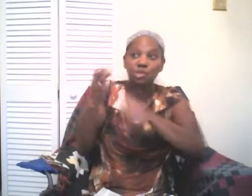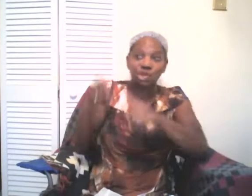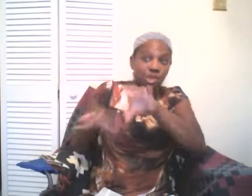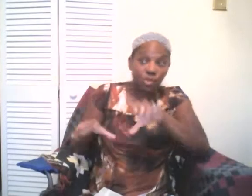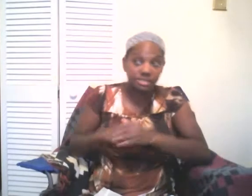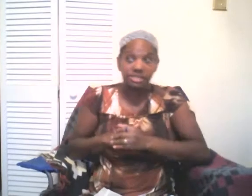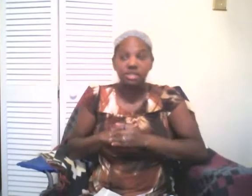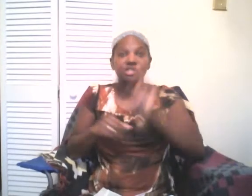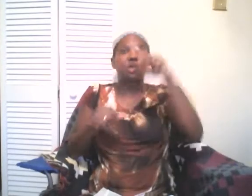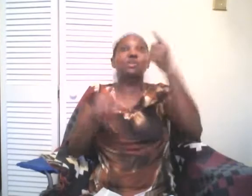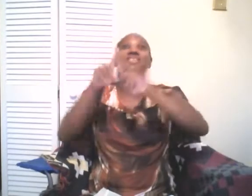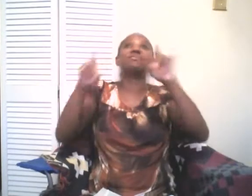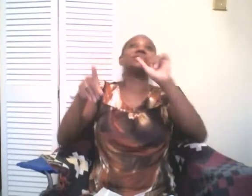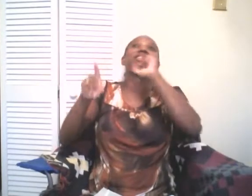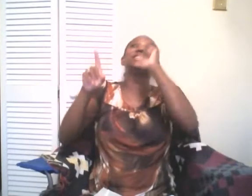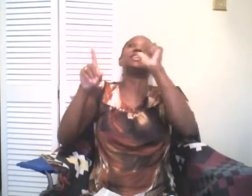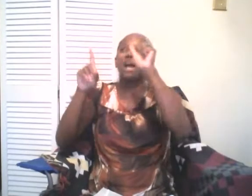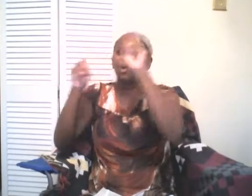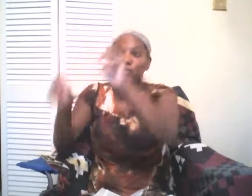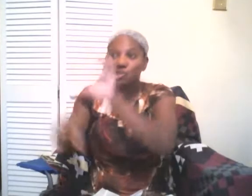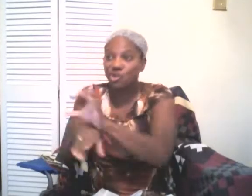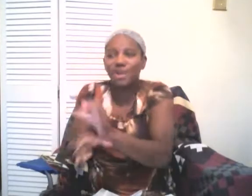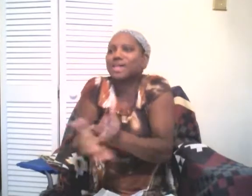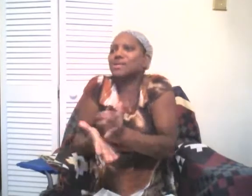you're doing. The only difference is they're just not going to church, and that's okay.